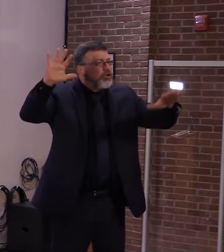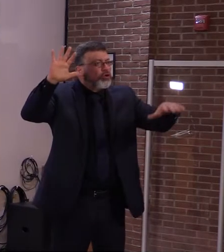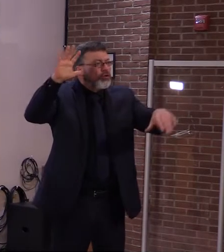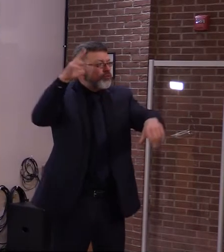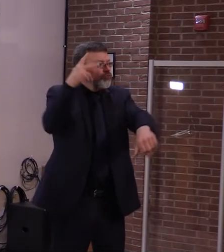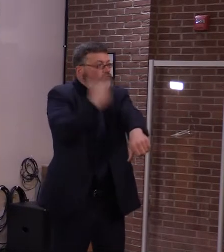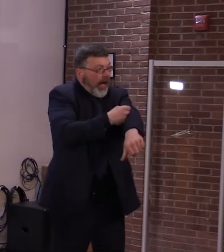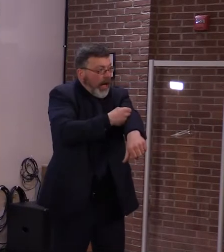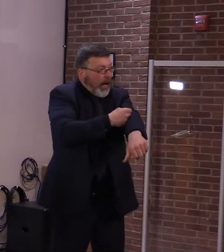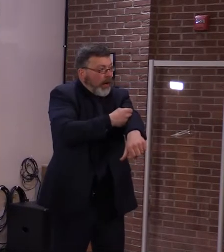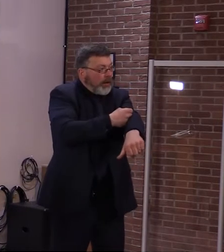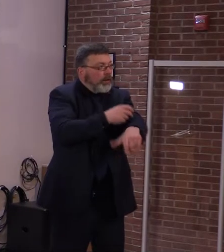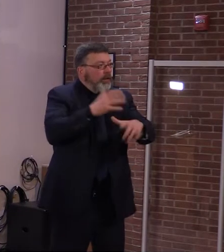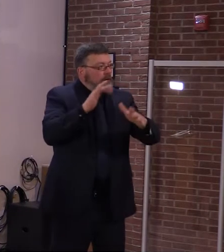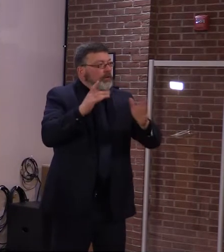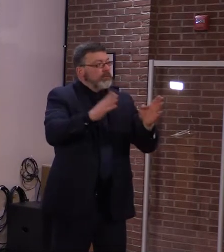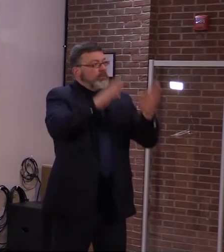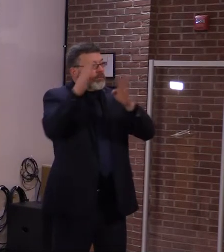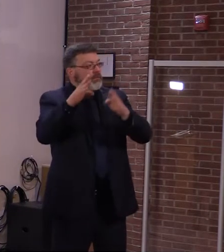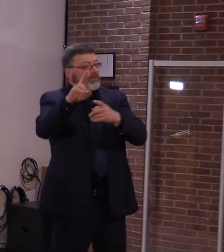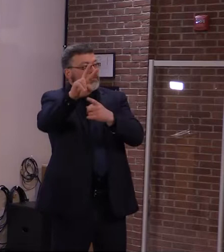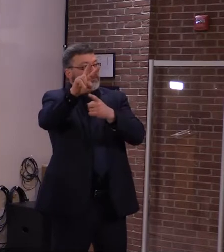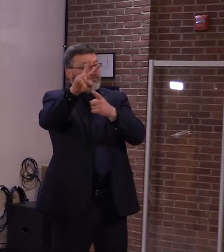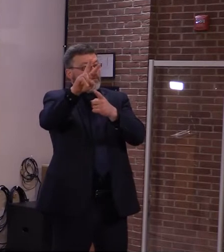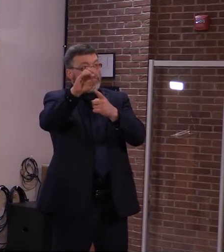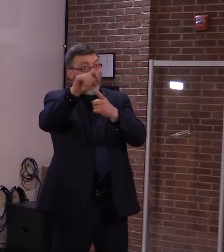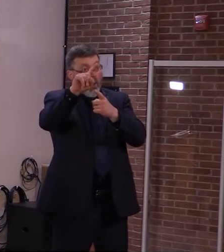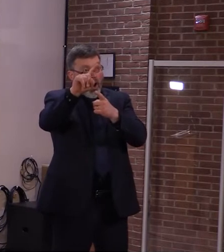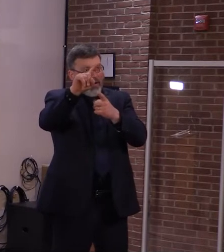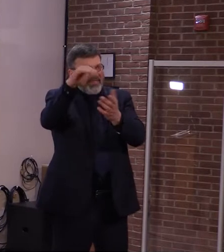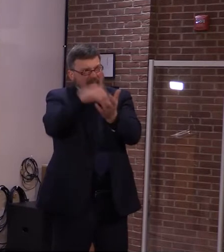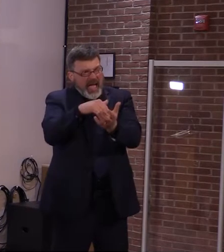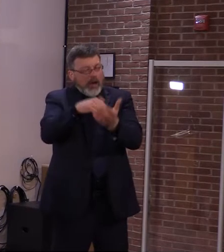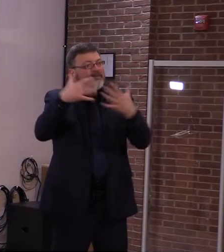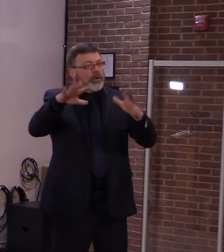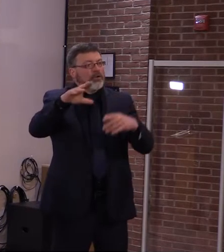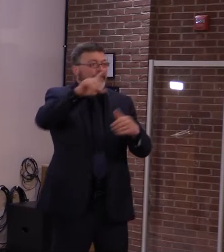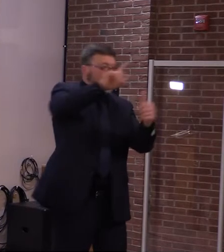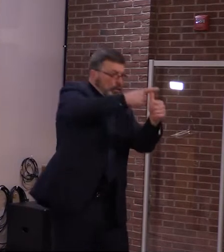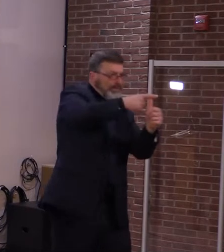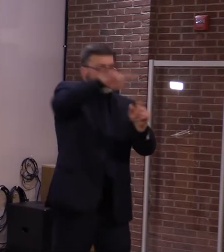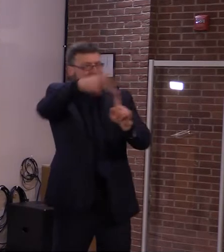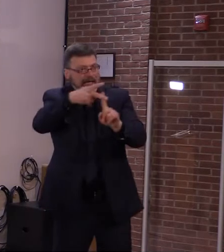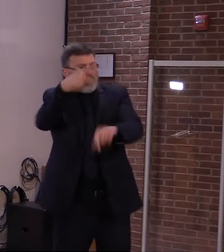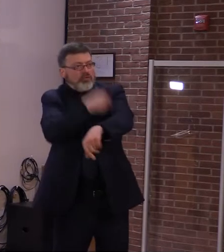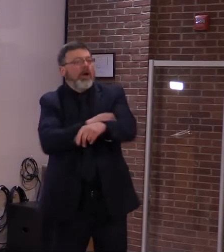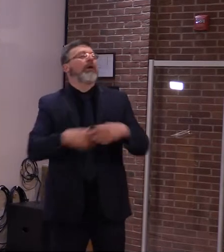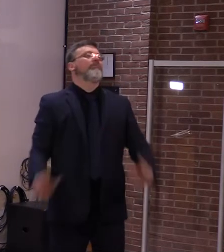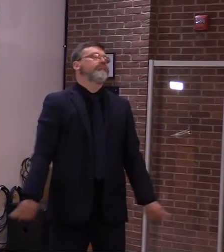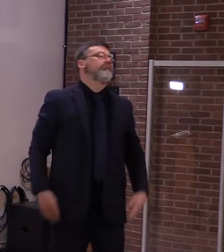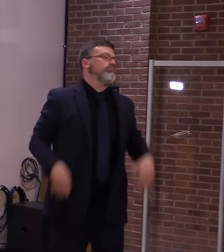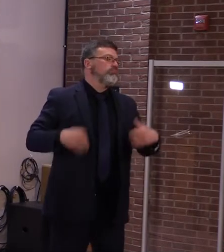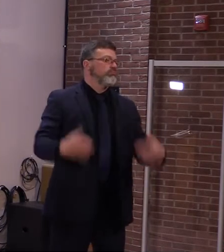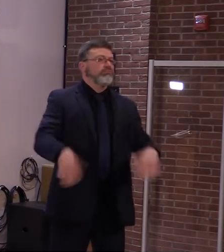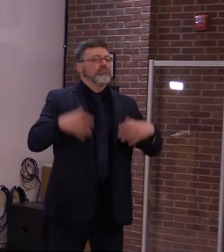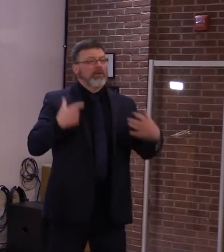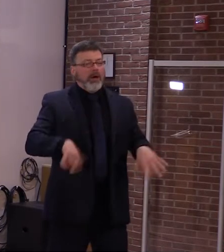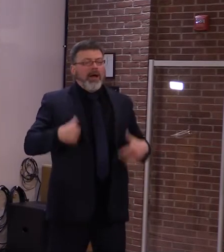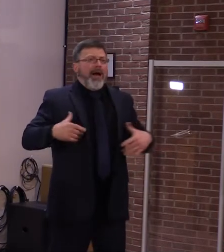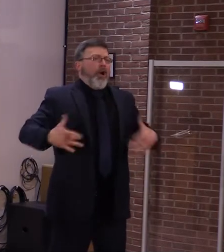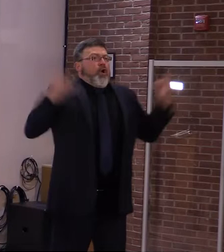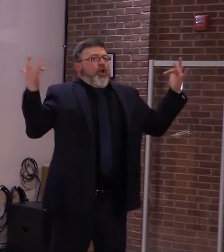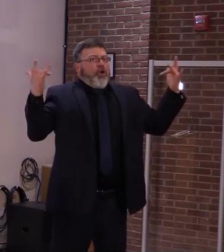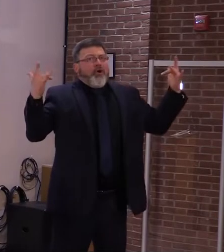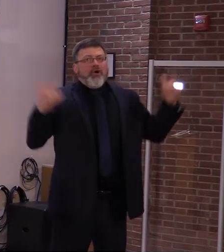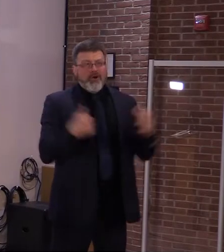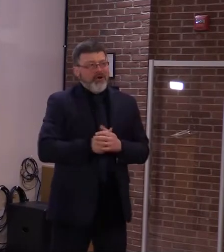210,200 people have received their first and last dose. In closing, it's critical that we all do our part